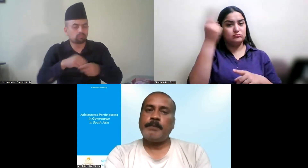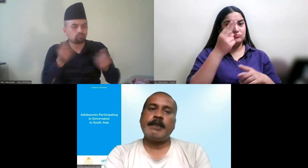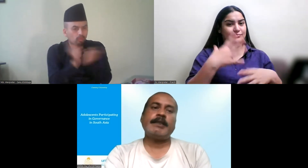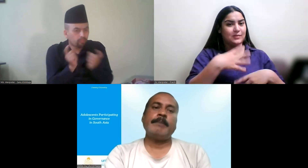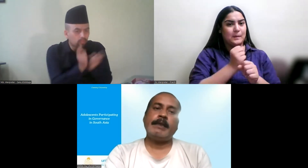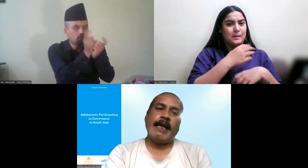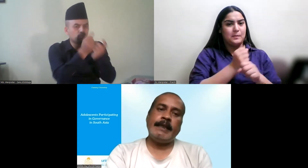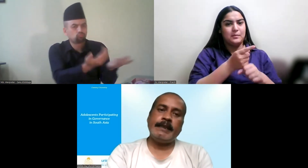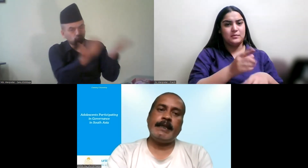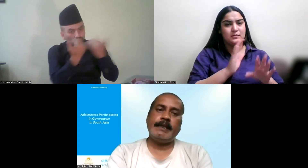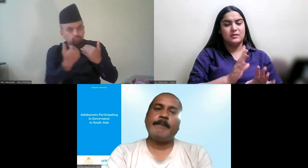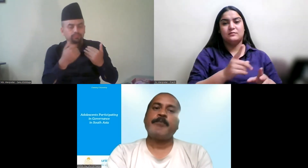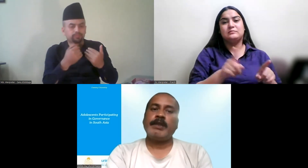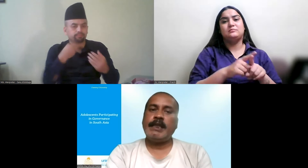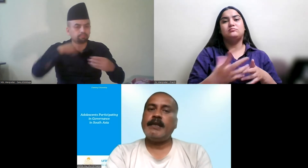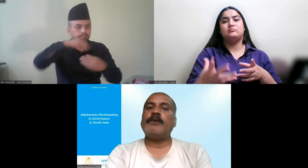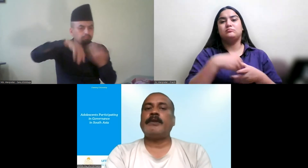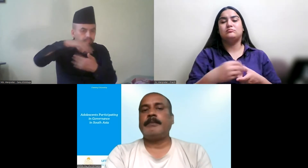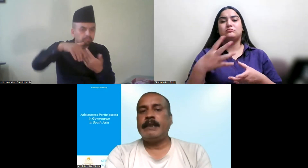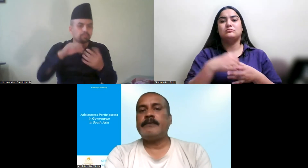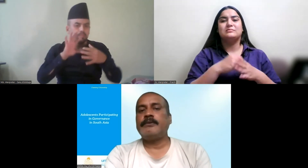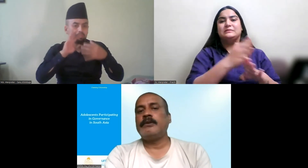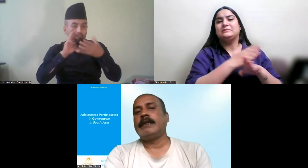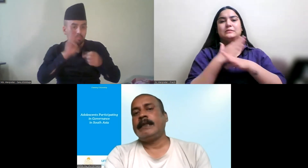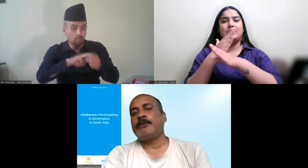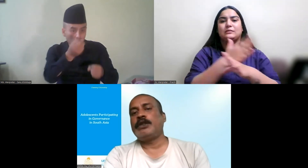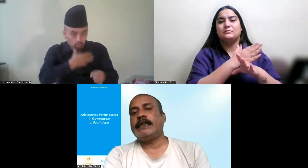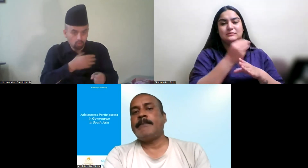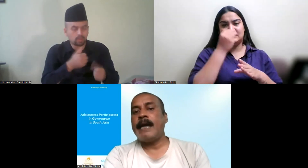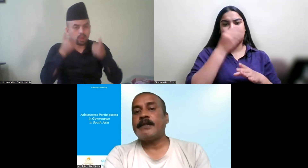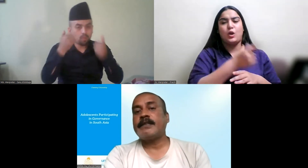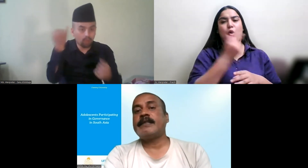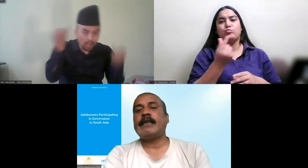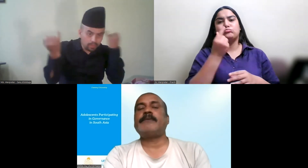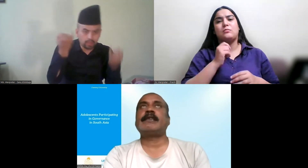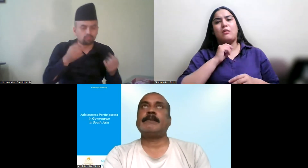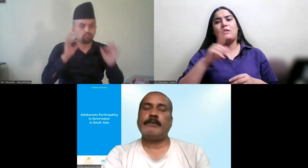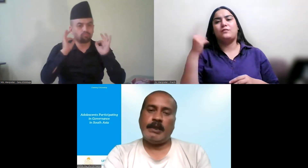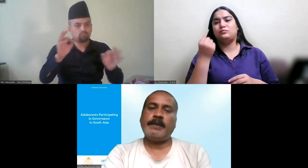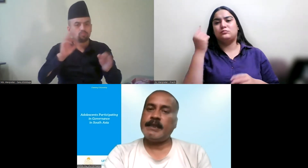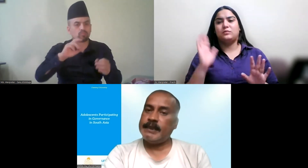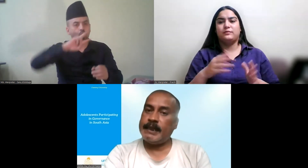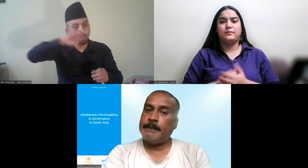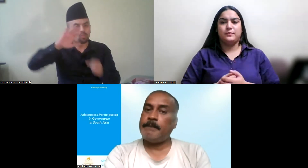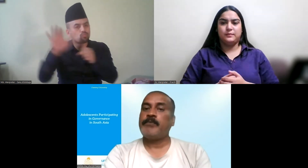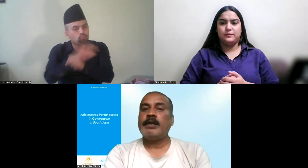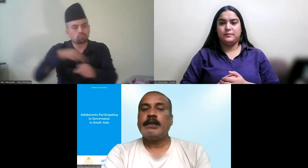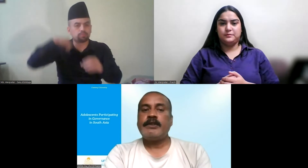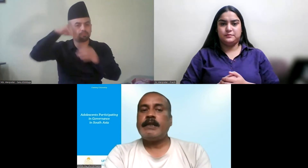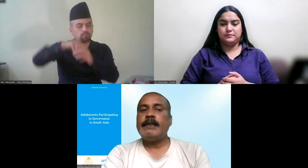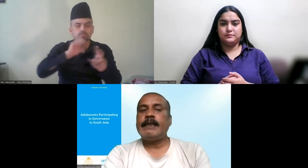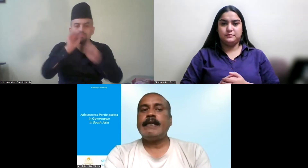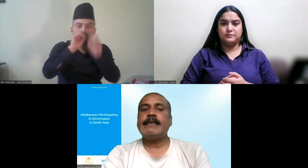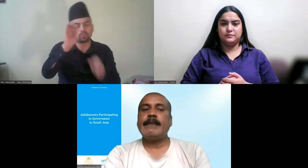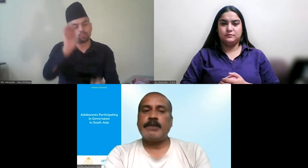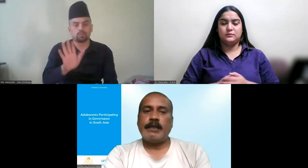to participate and engage, they offer meaningful input in matters that affecting them.